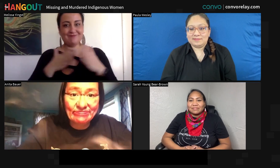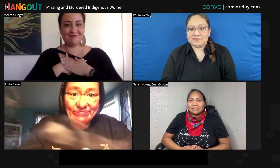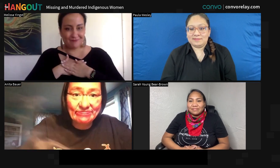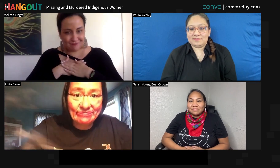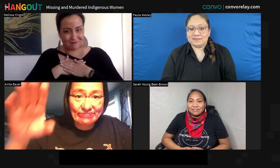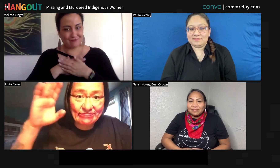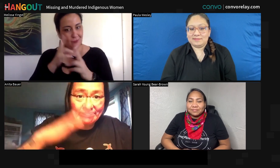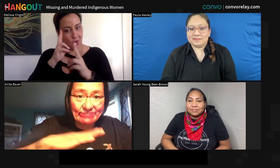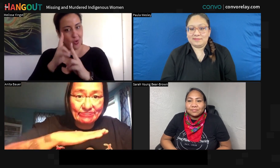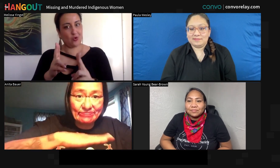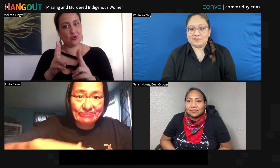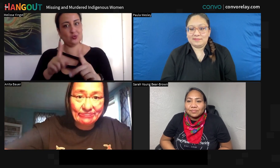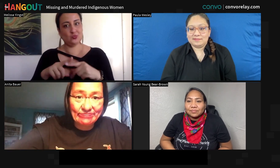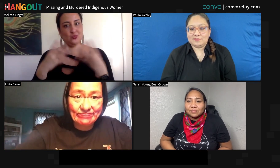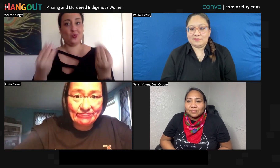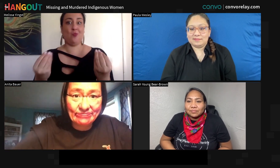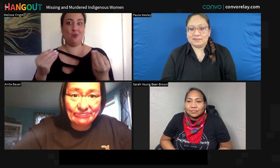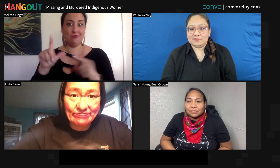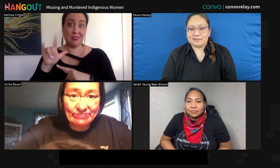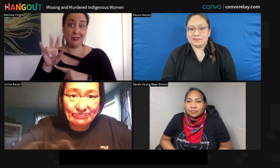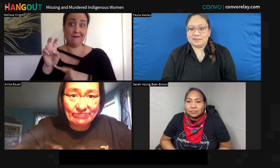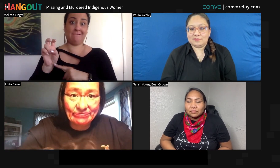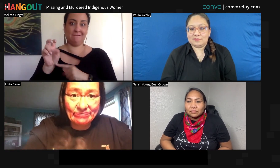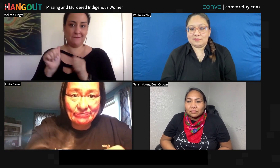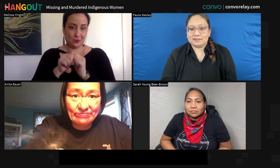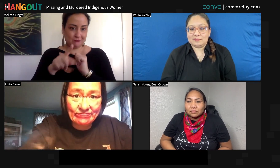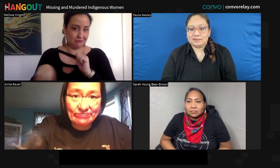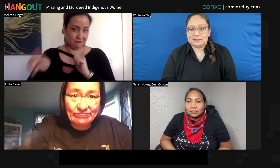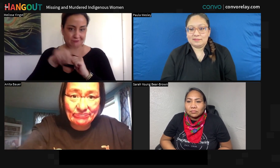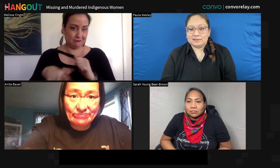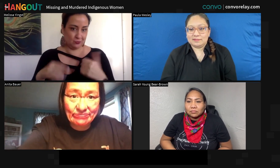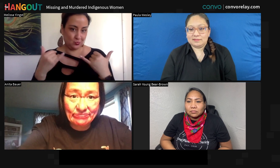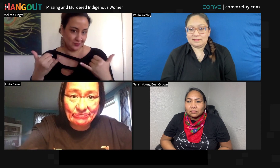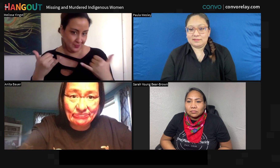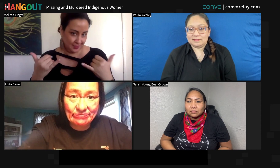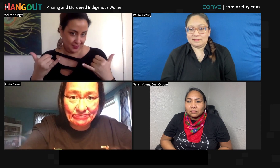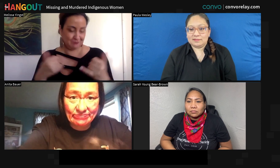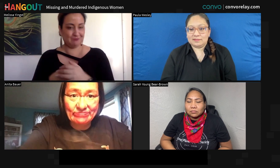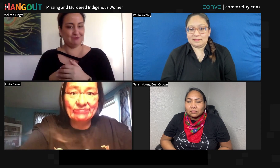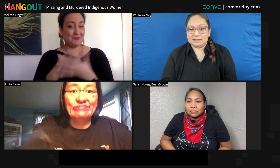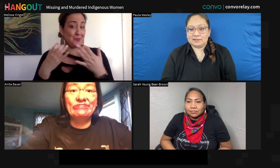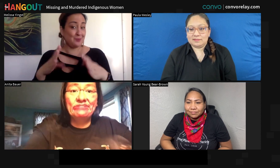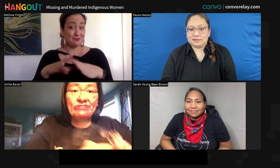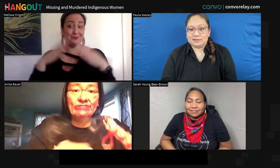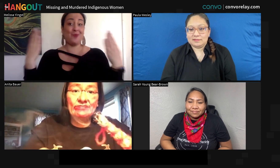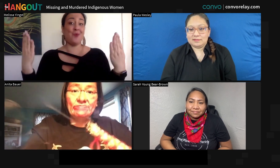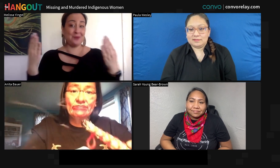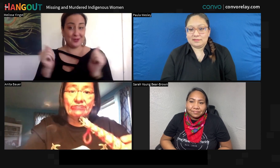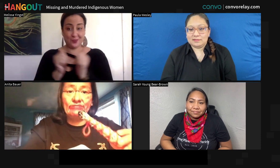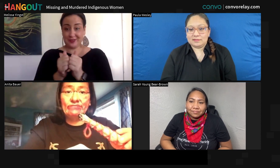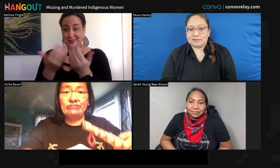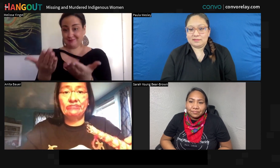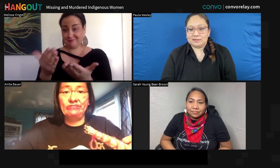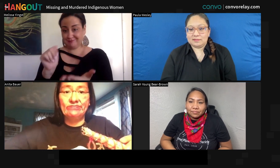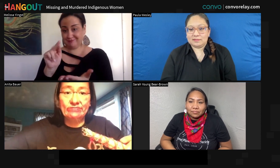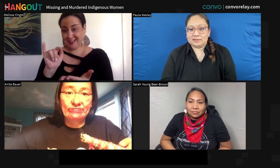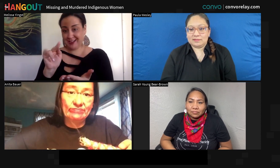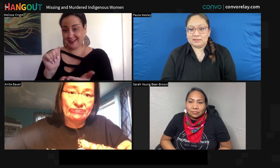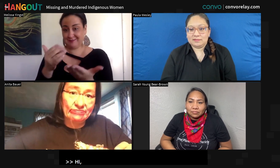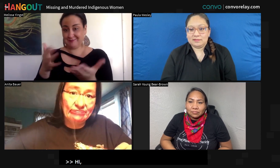Hi there. Hello. It is quite an honor for us to go live with you all today. We are going to open